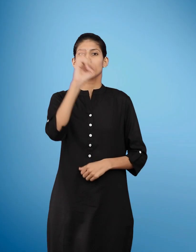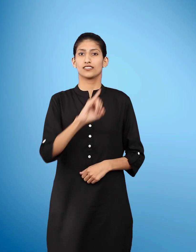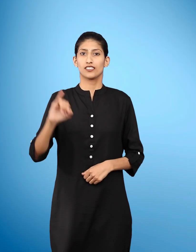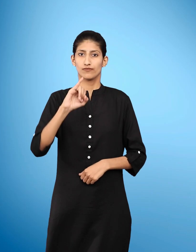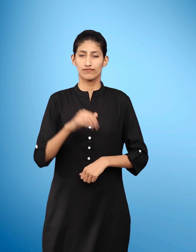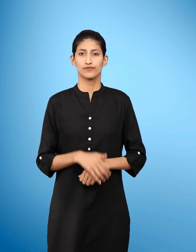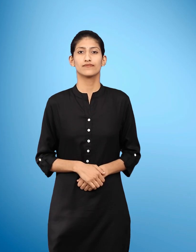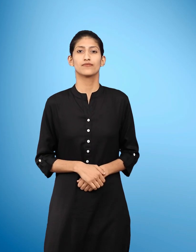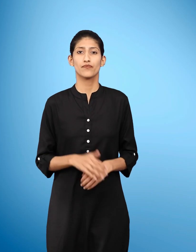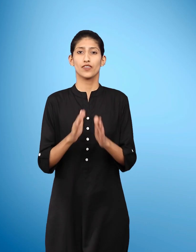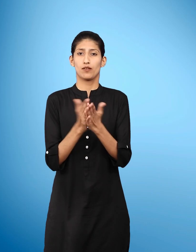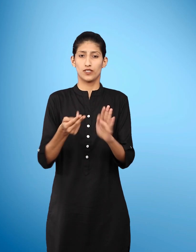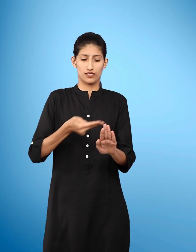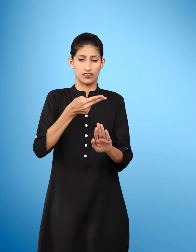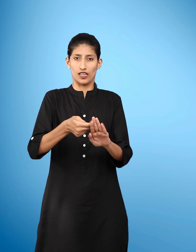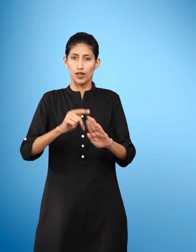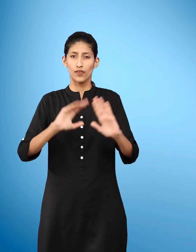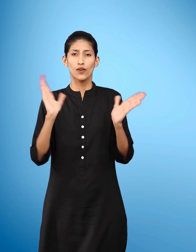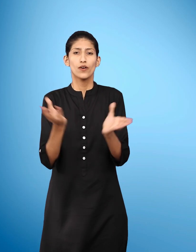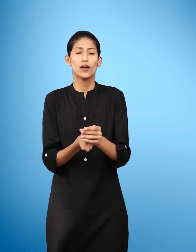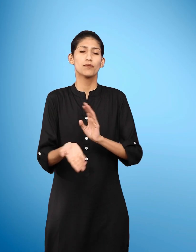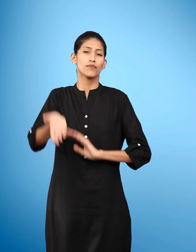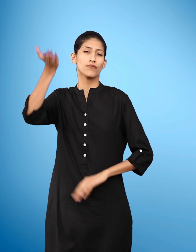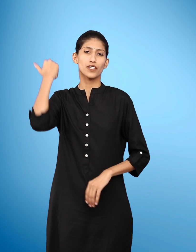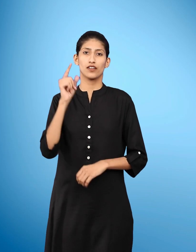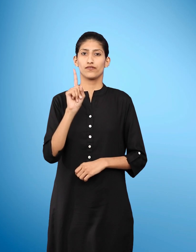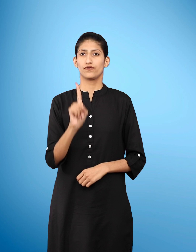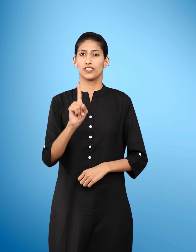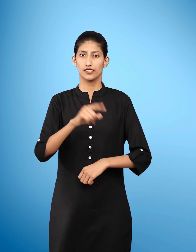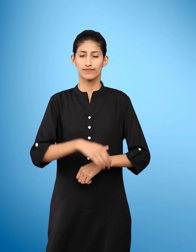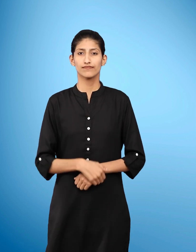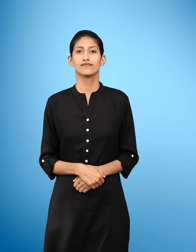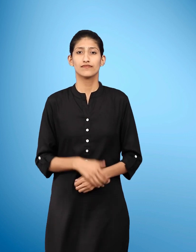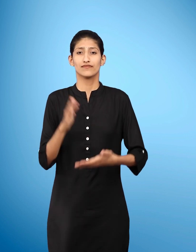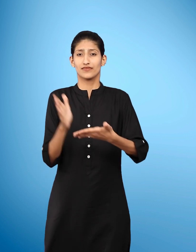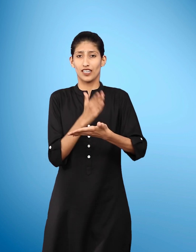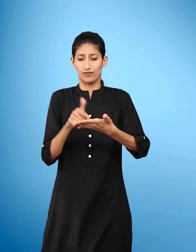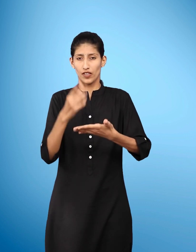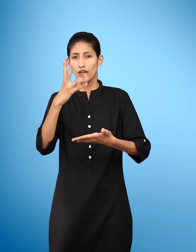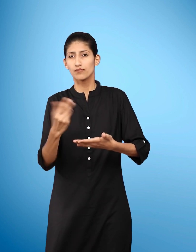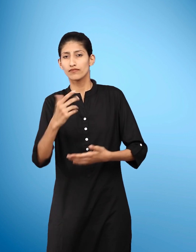Class 6th, entitled Our Pasts. 1. Page